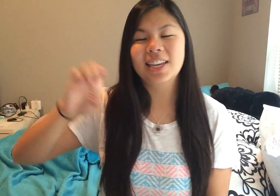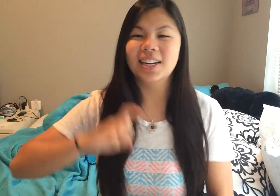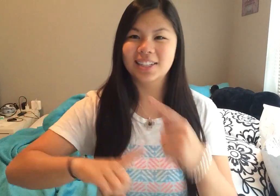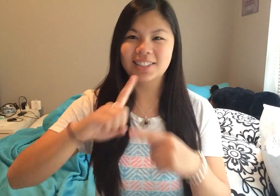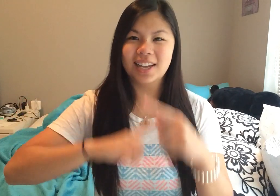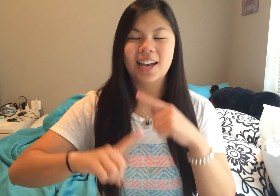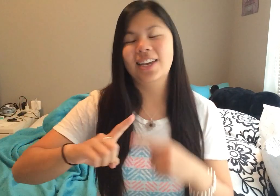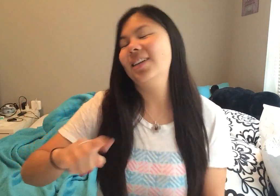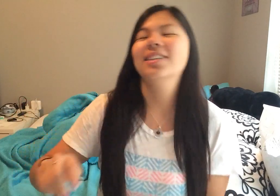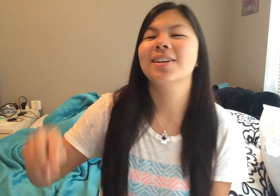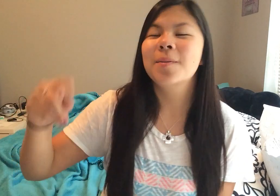PSE signed